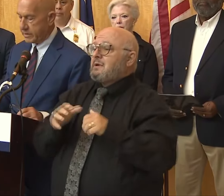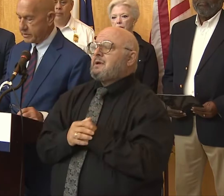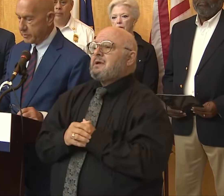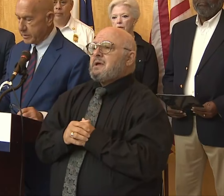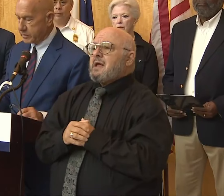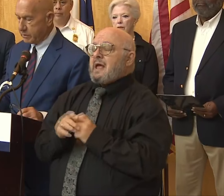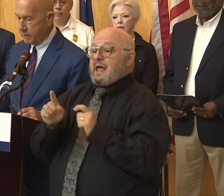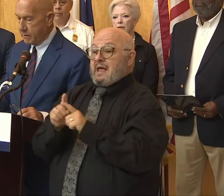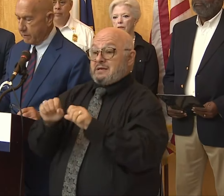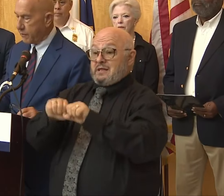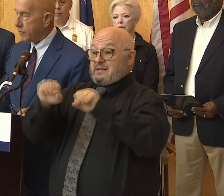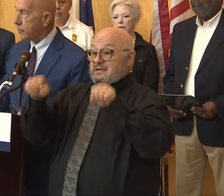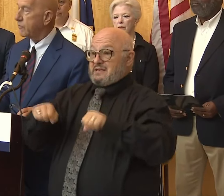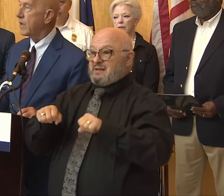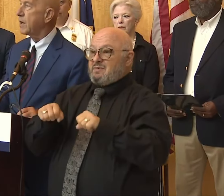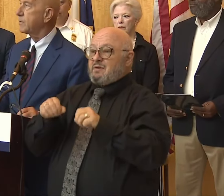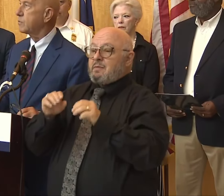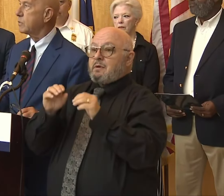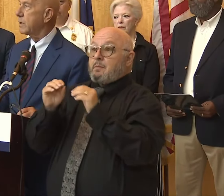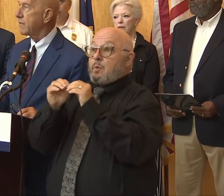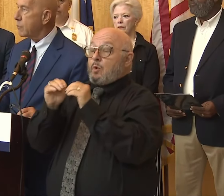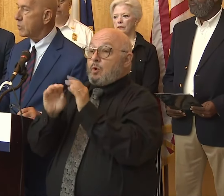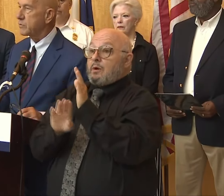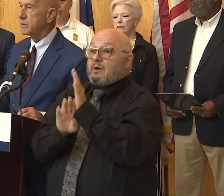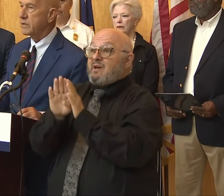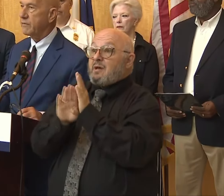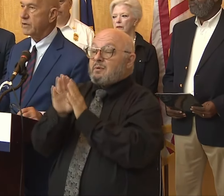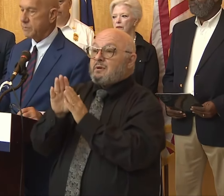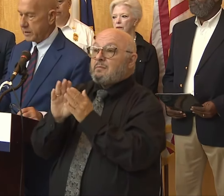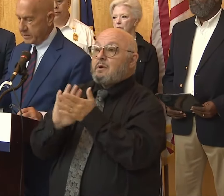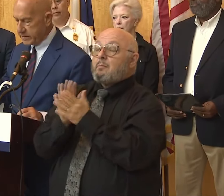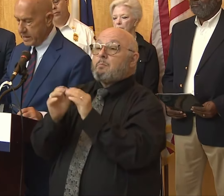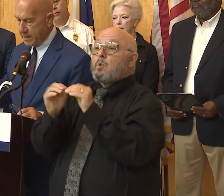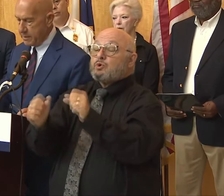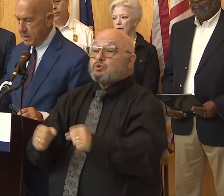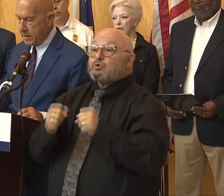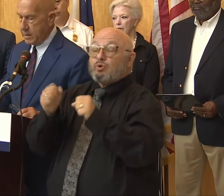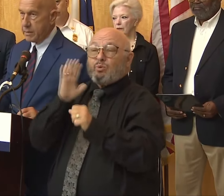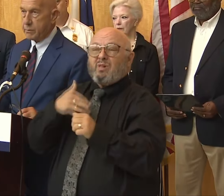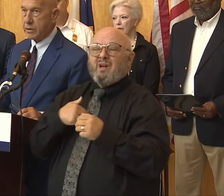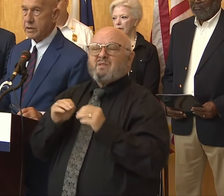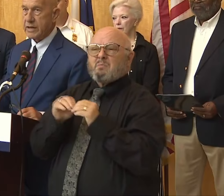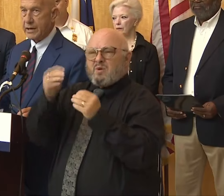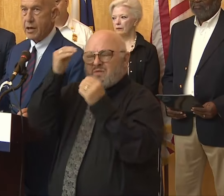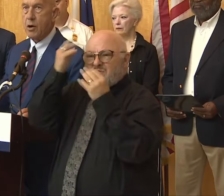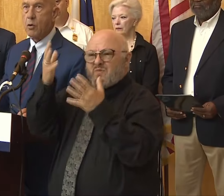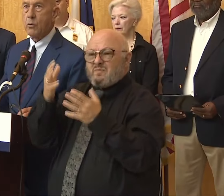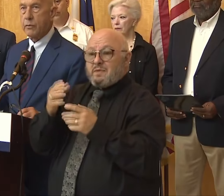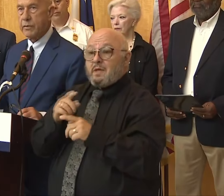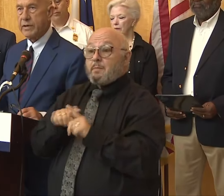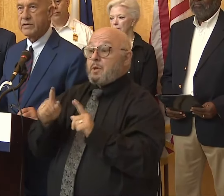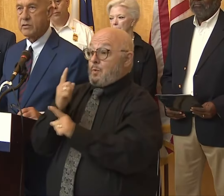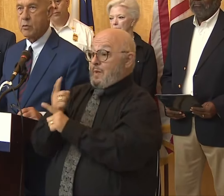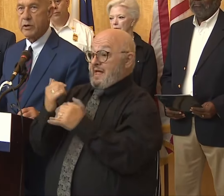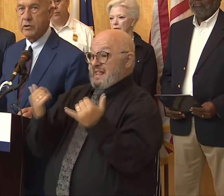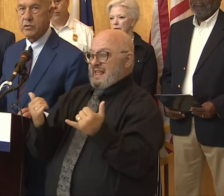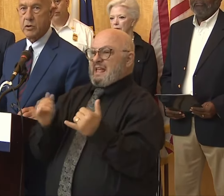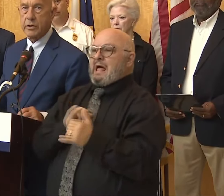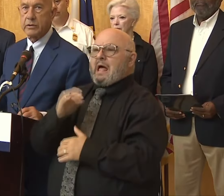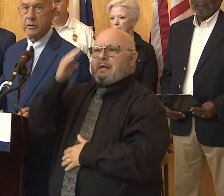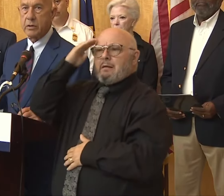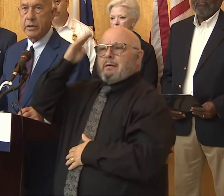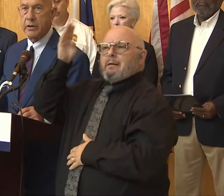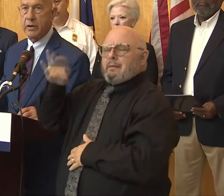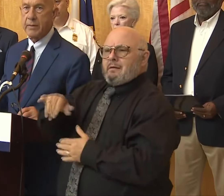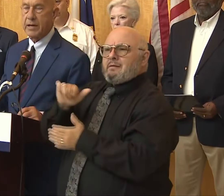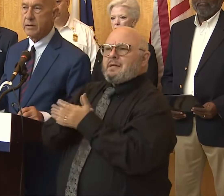As the system is further developed, we'll have more specifics. But at this time, because I know this is what